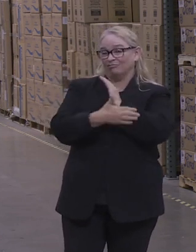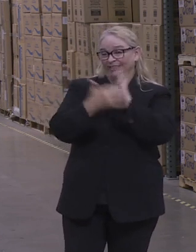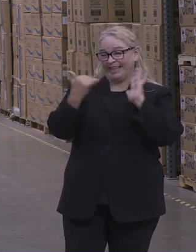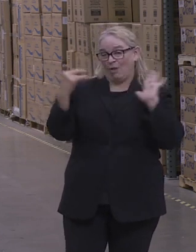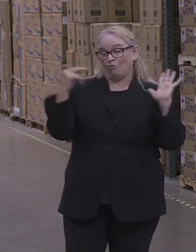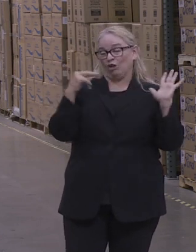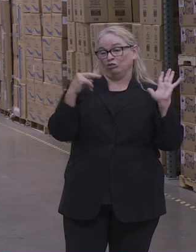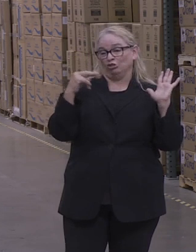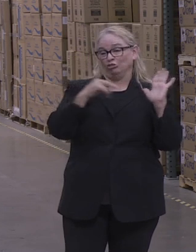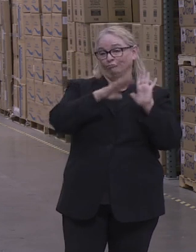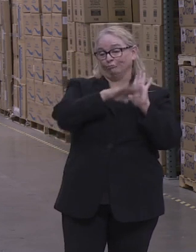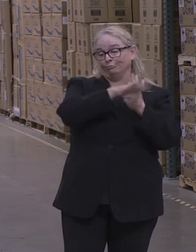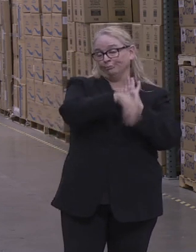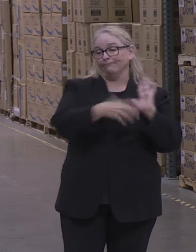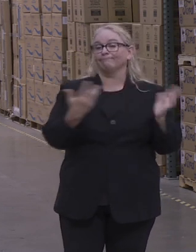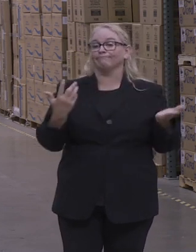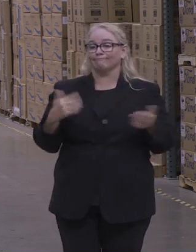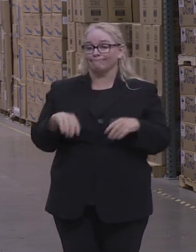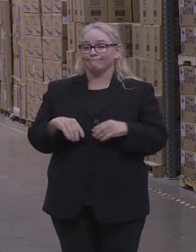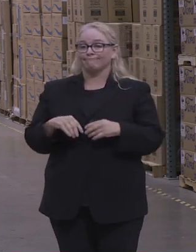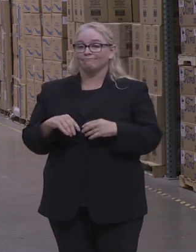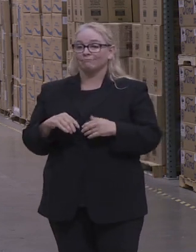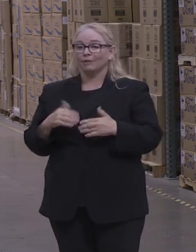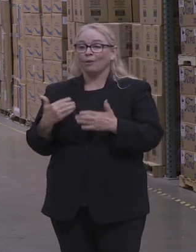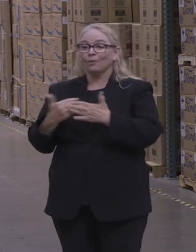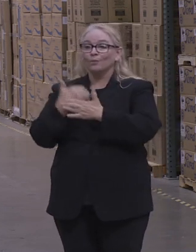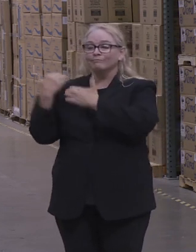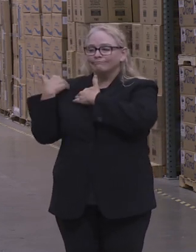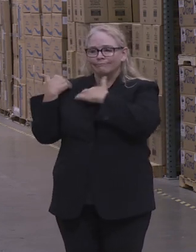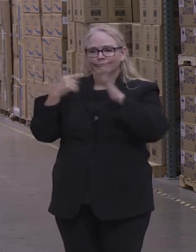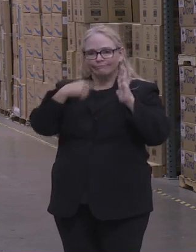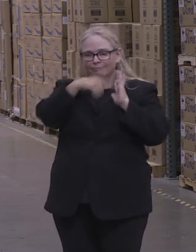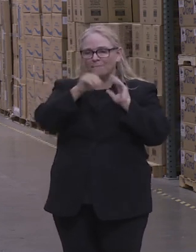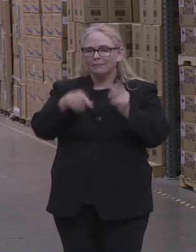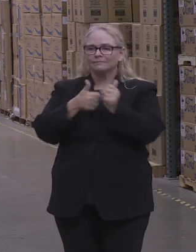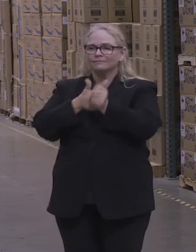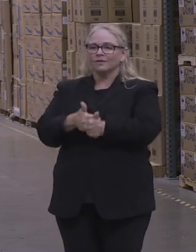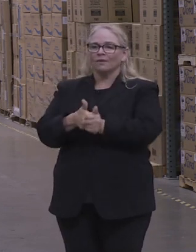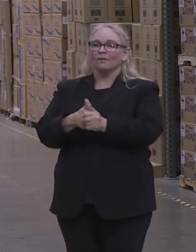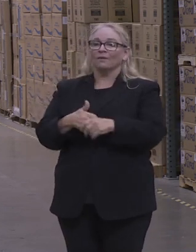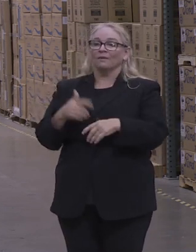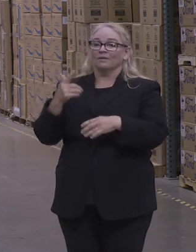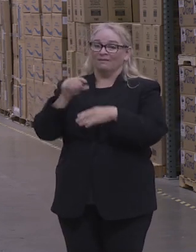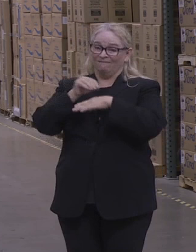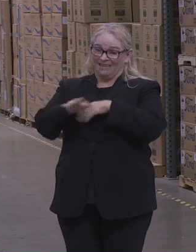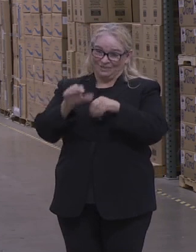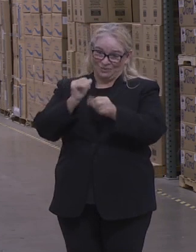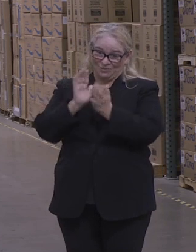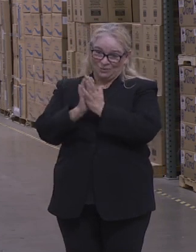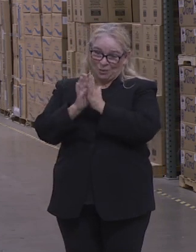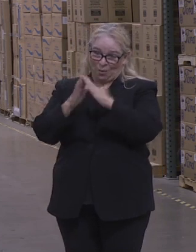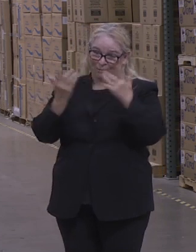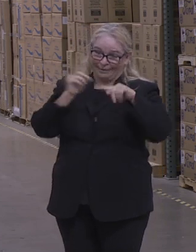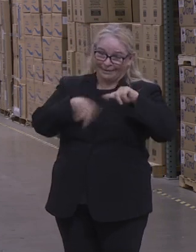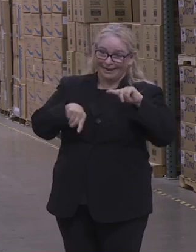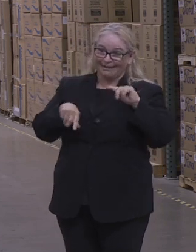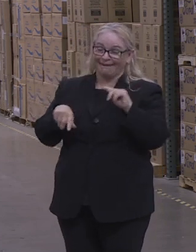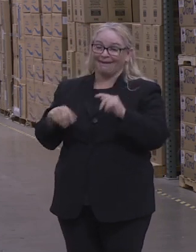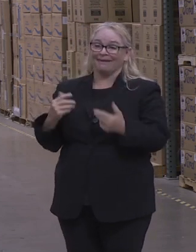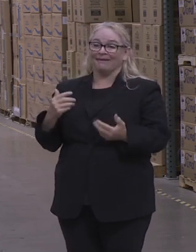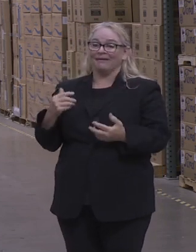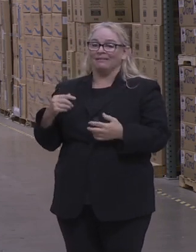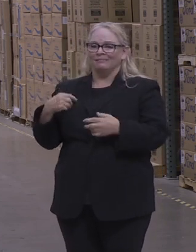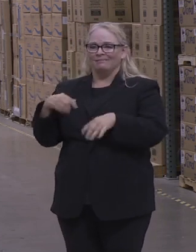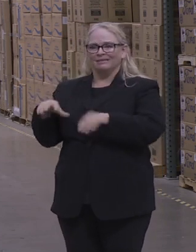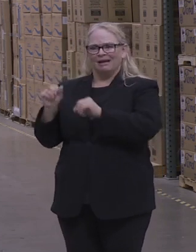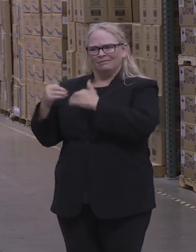look at new requirements, new accountability as it relates to school openings, to be more responsible and responsive to the concern of